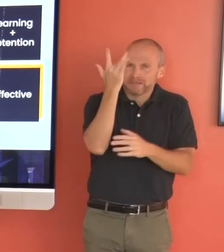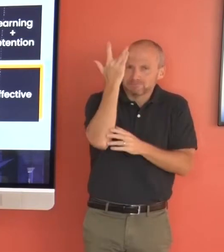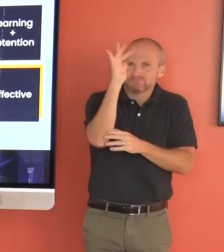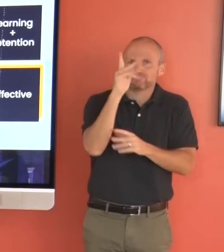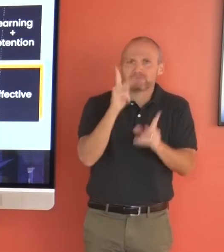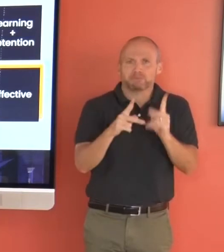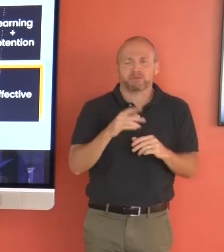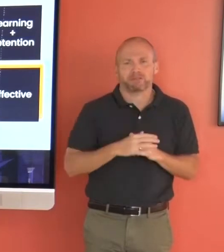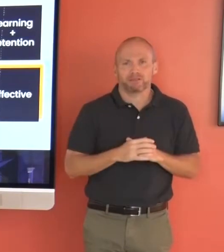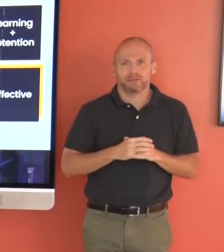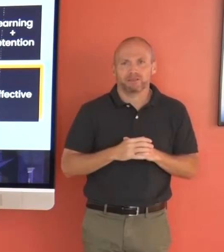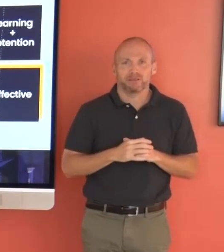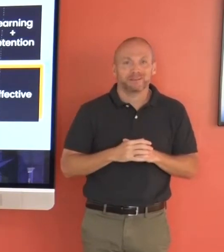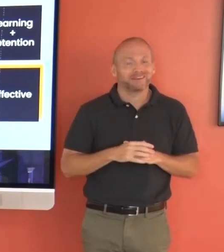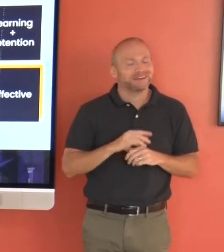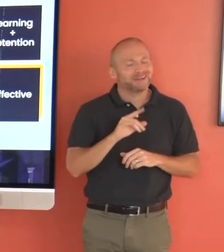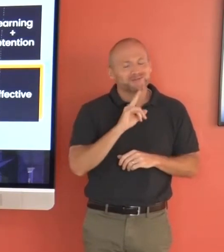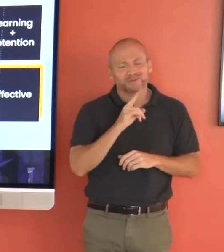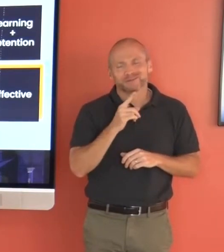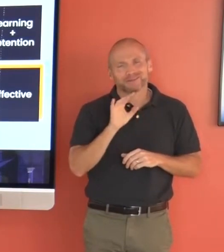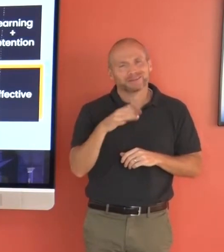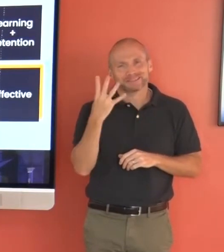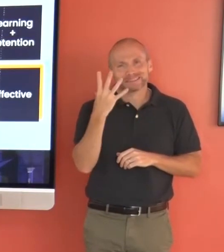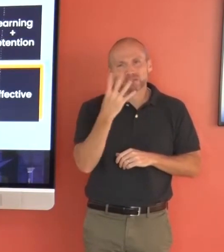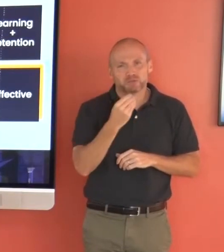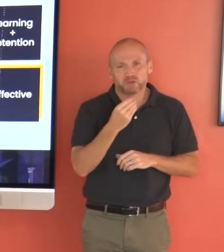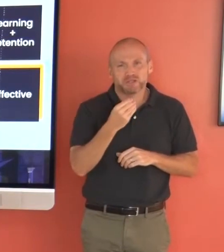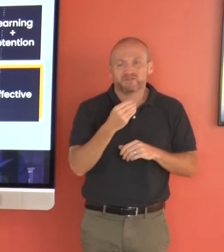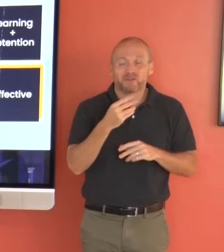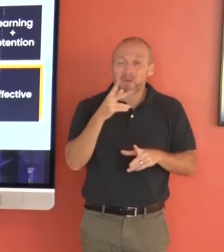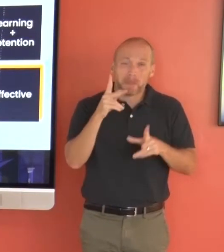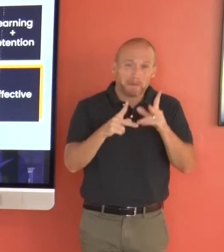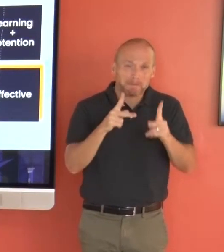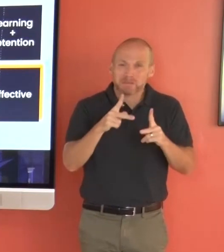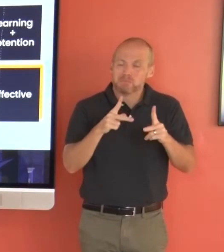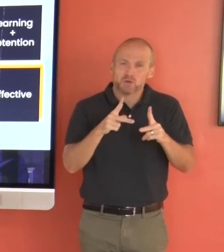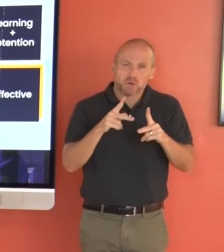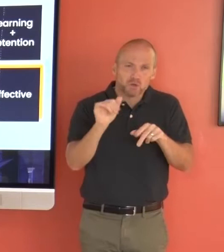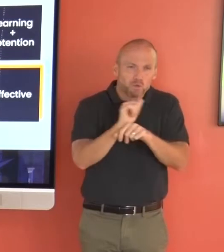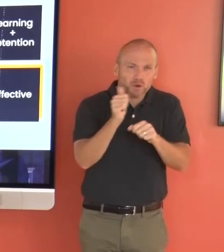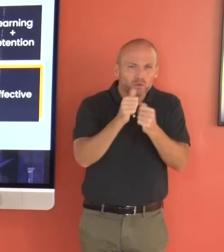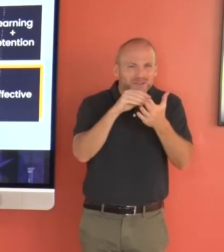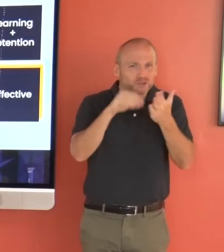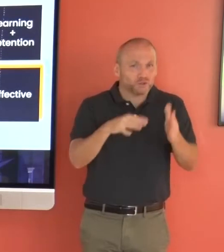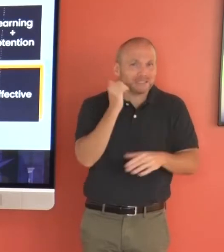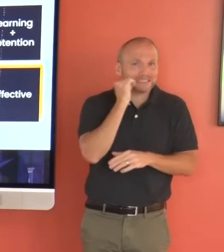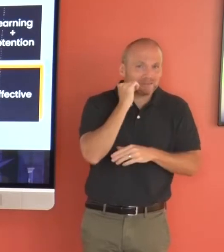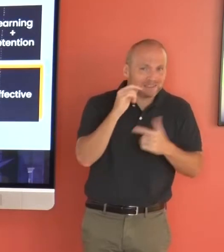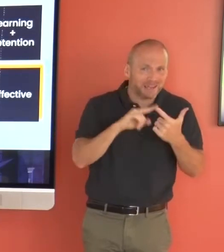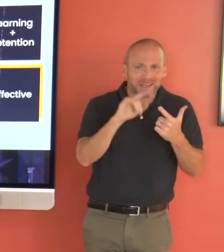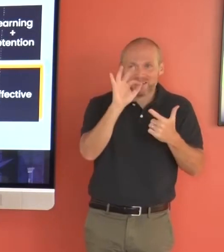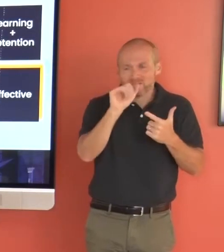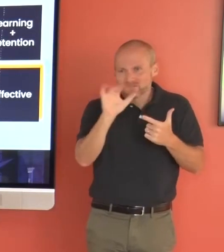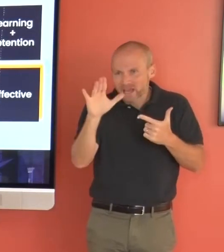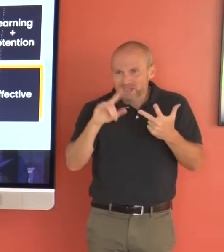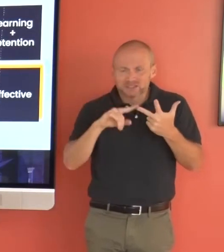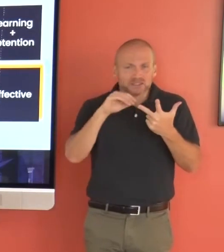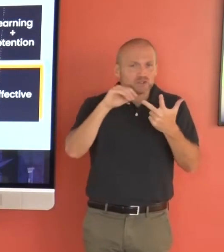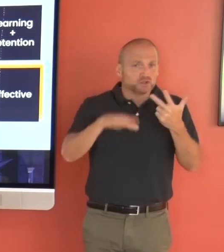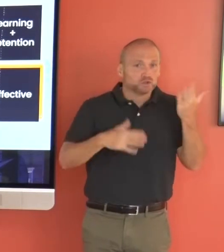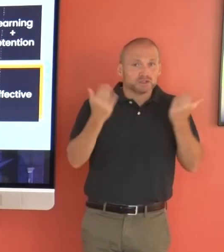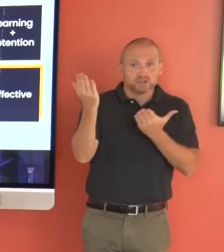And together, you know, that's the beauty of it. From your frontline workers, to your faculty, to your student services